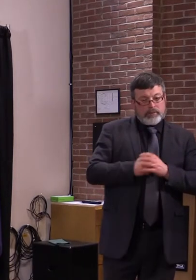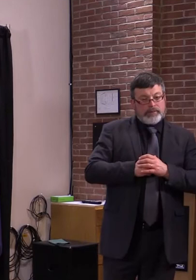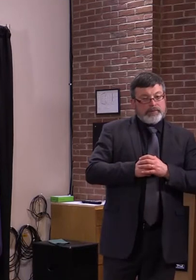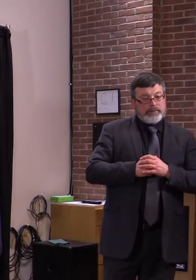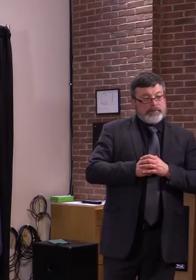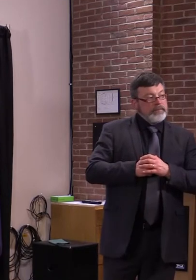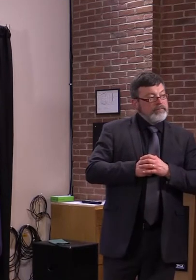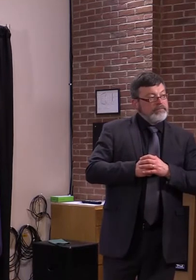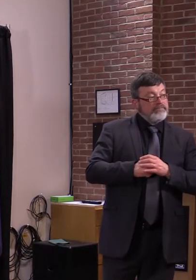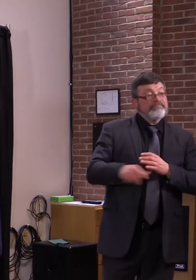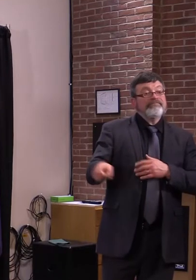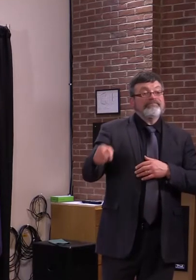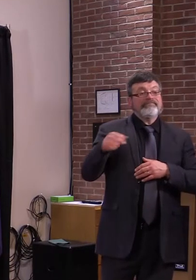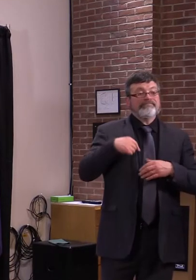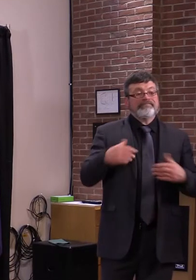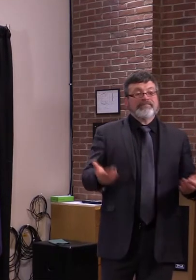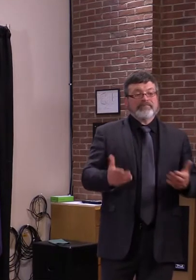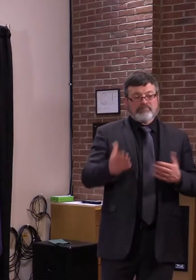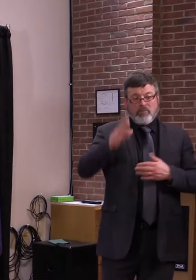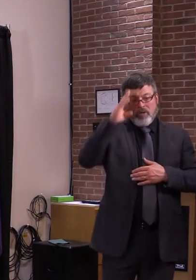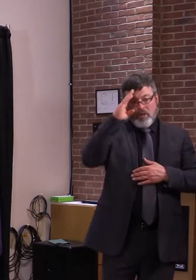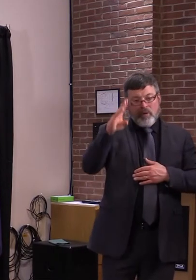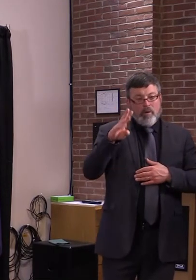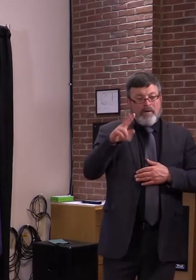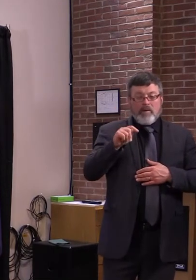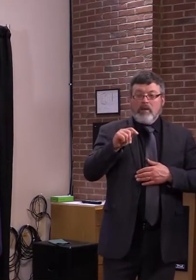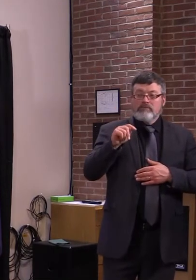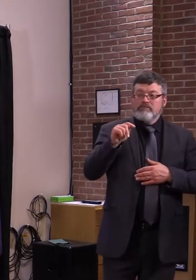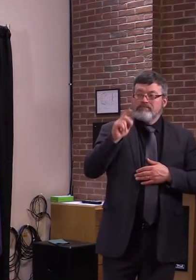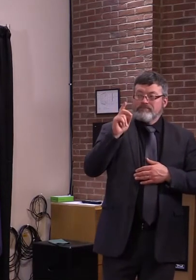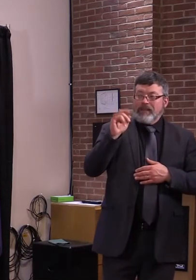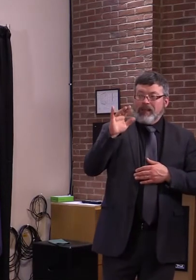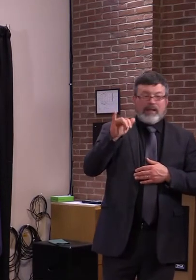Page. Hello, Governor. Sorry, I'm in my throat.